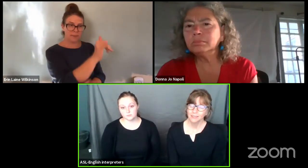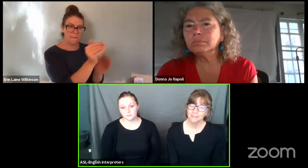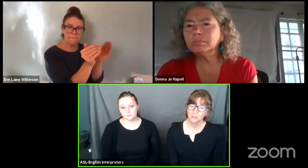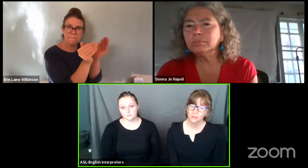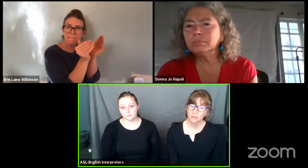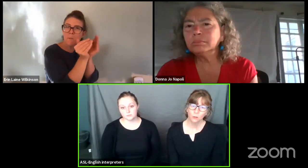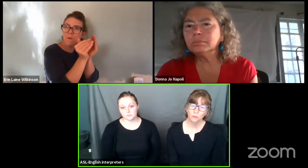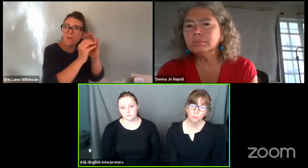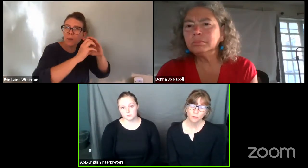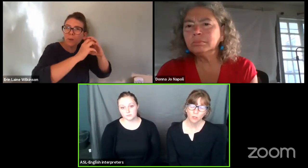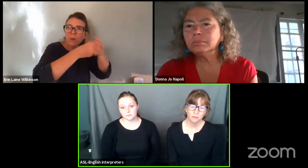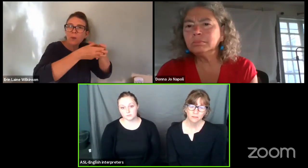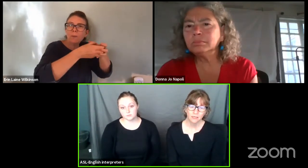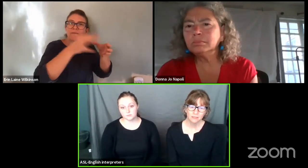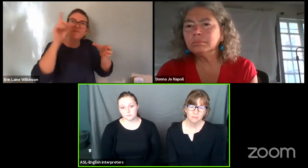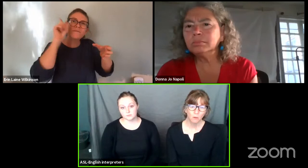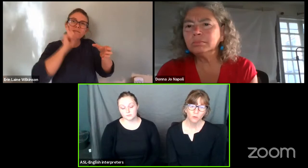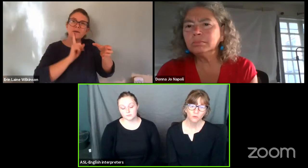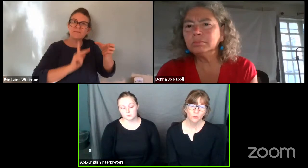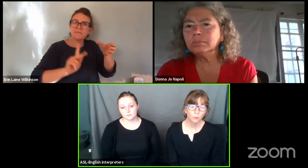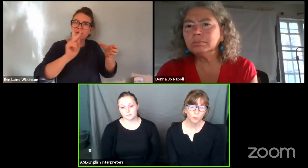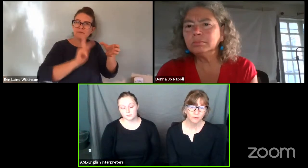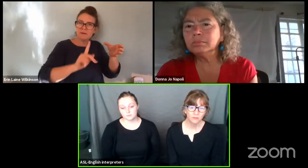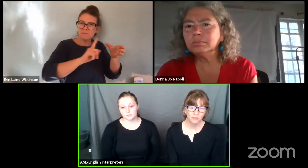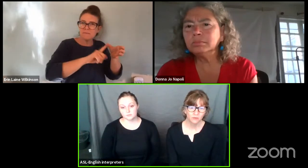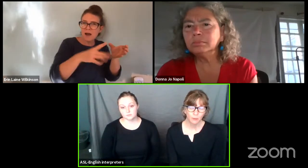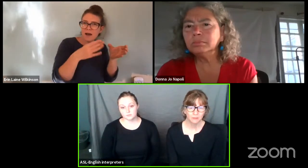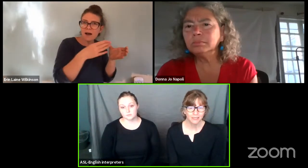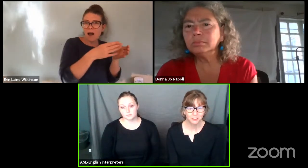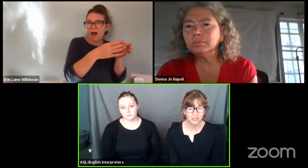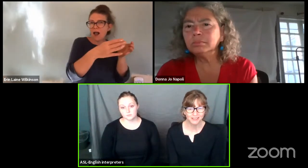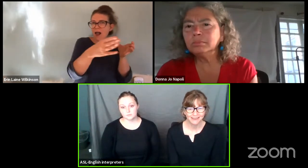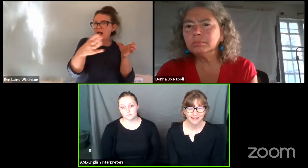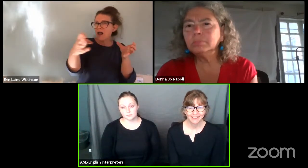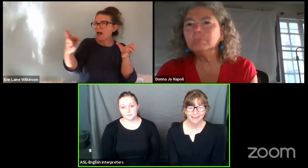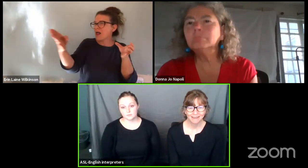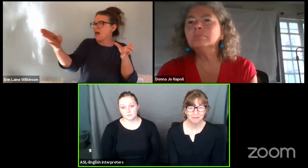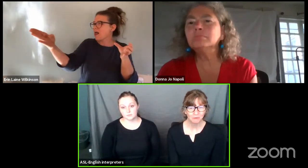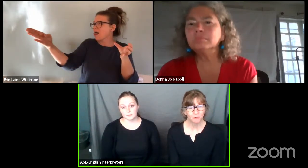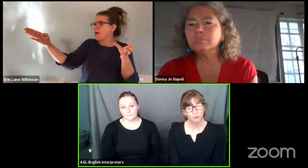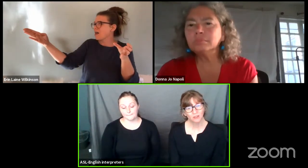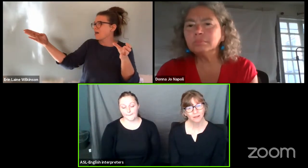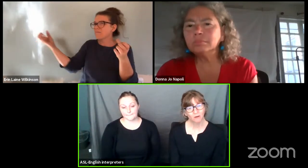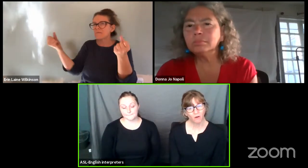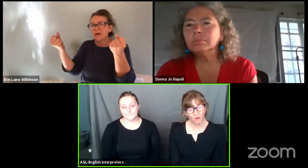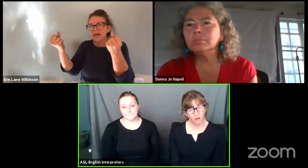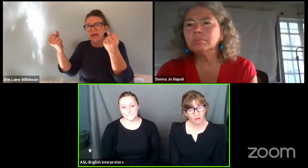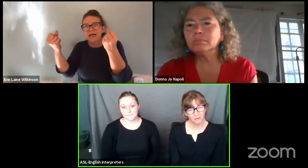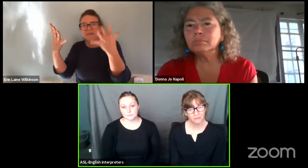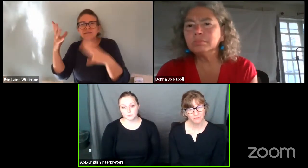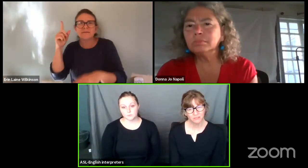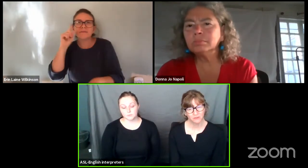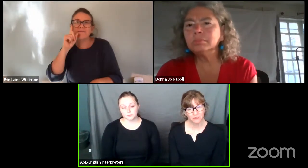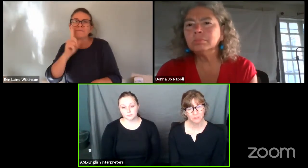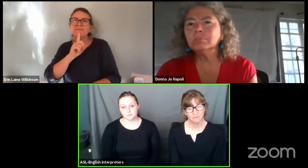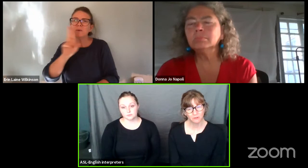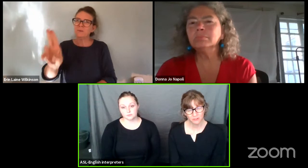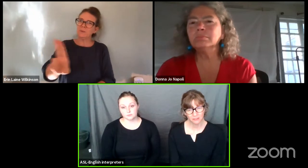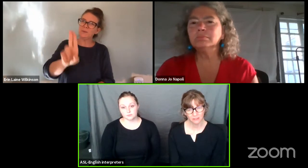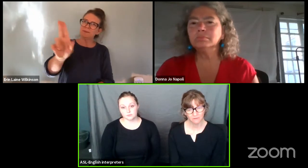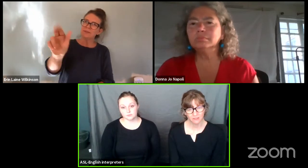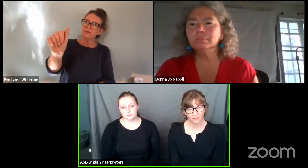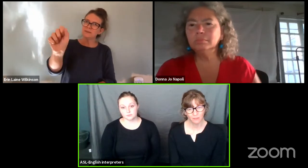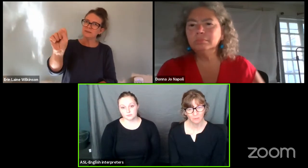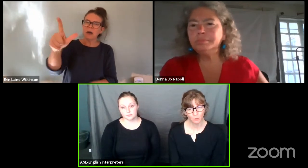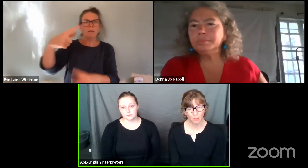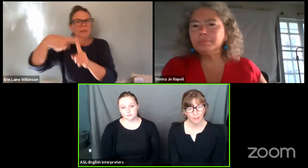But ASL does not only belong to that small subgroup of the deaf population. I mean, if you look at all of the